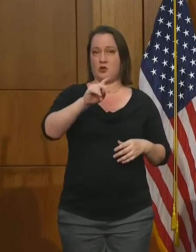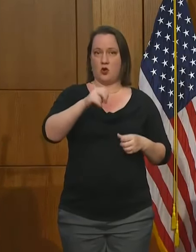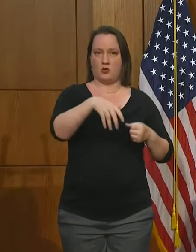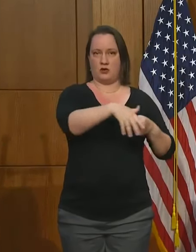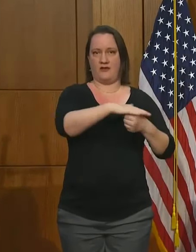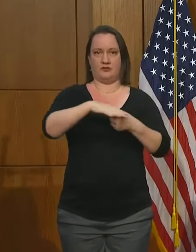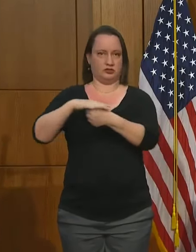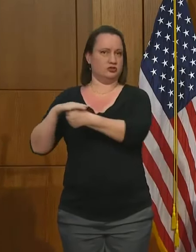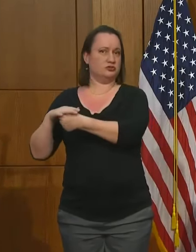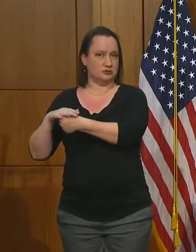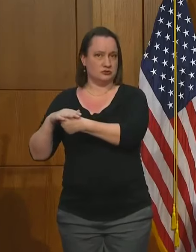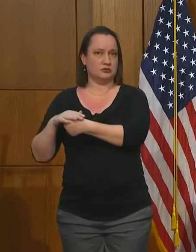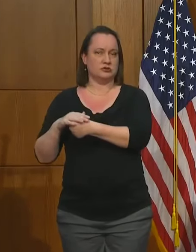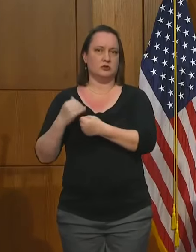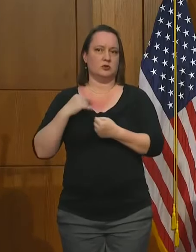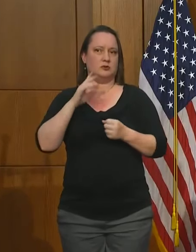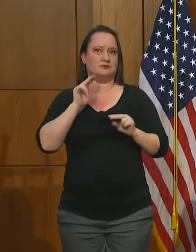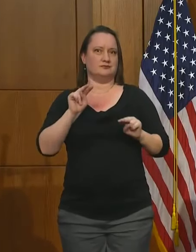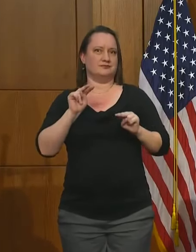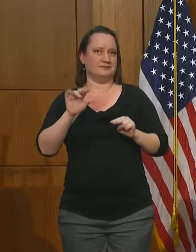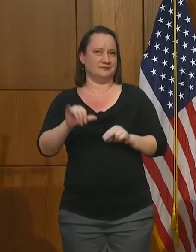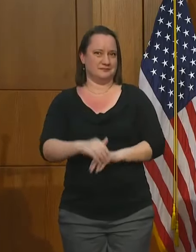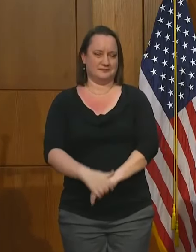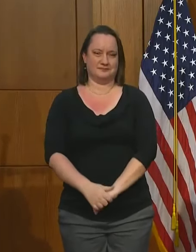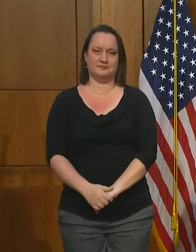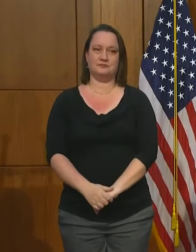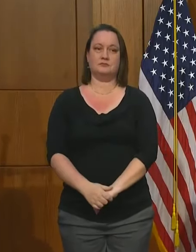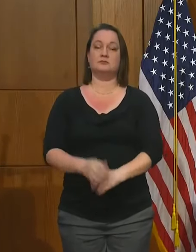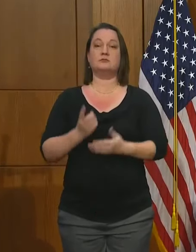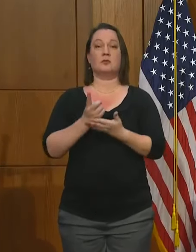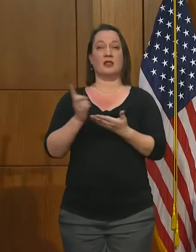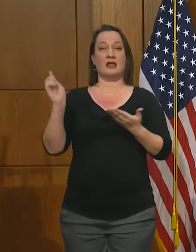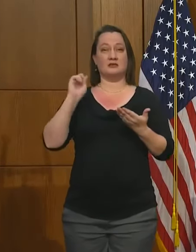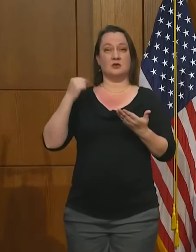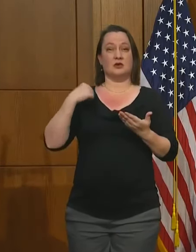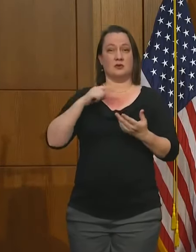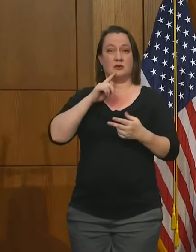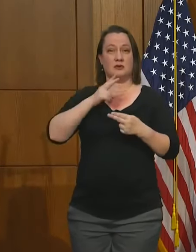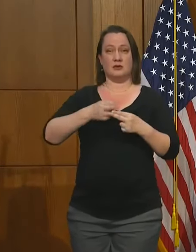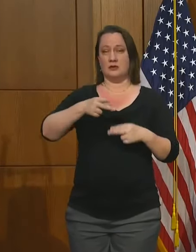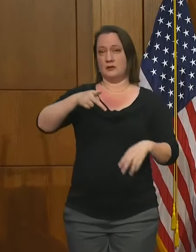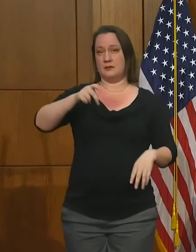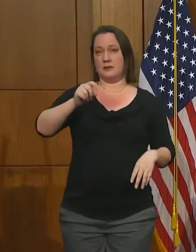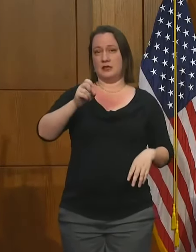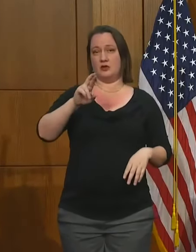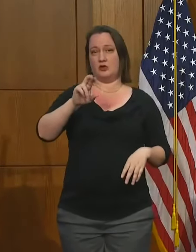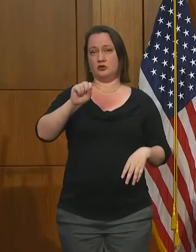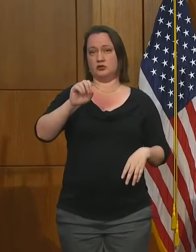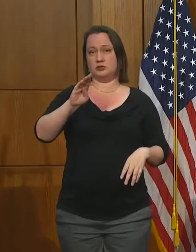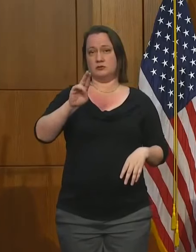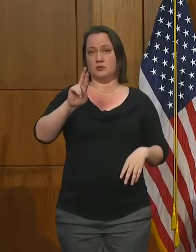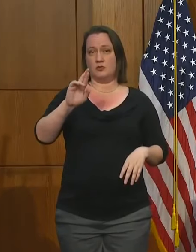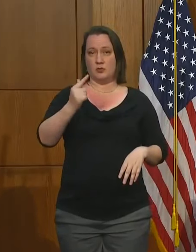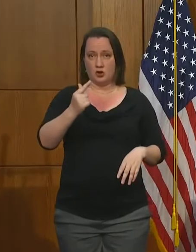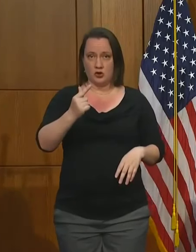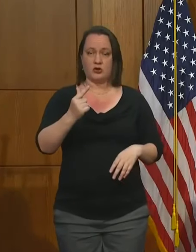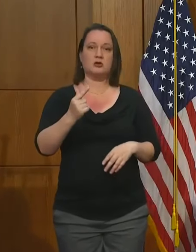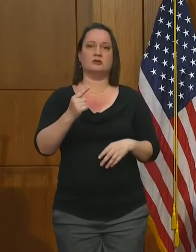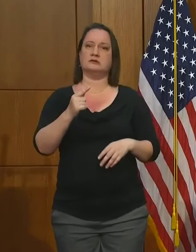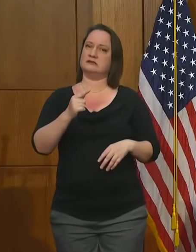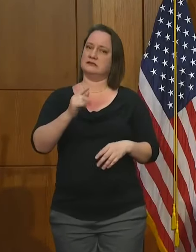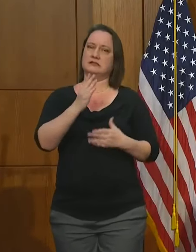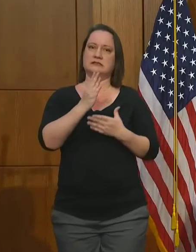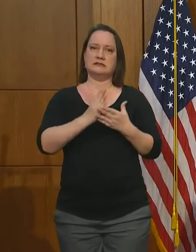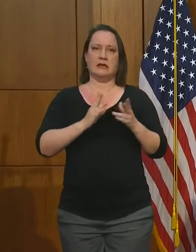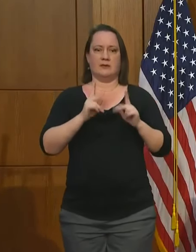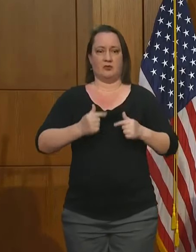that we'll really be able to look forward to. Last week, we talked about the fact that Petersburg has some residents whose water had